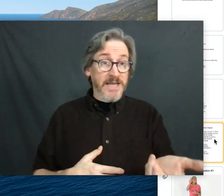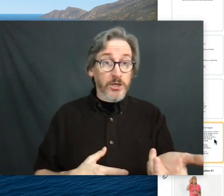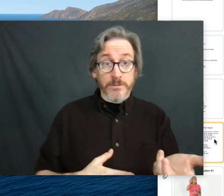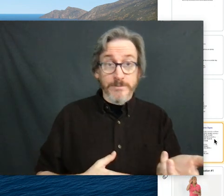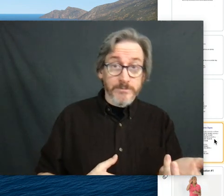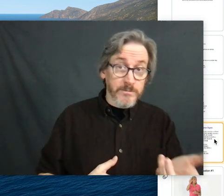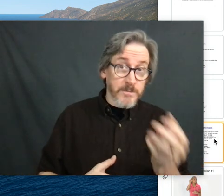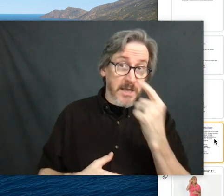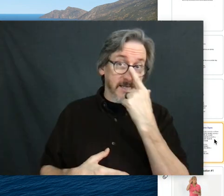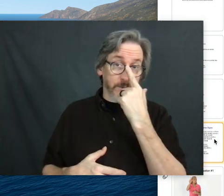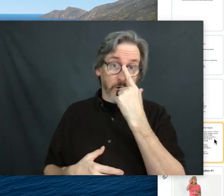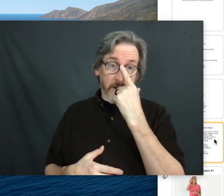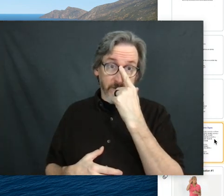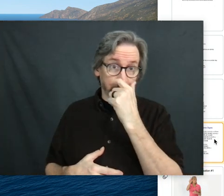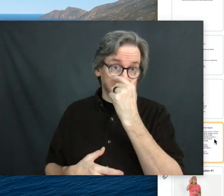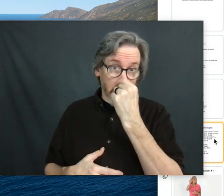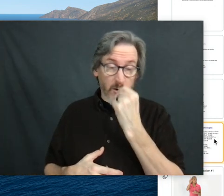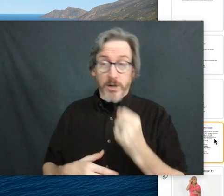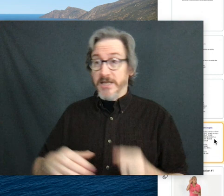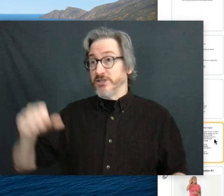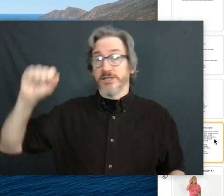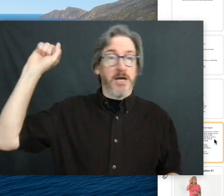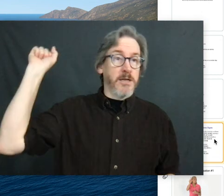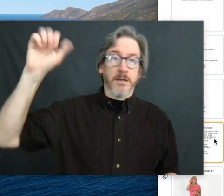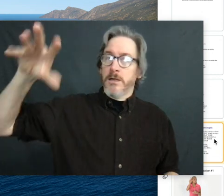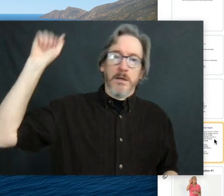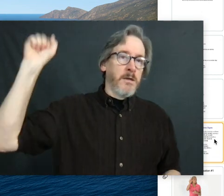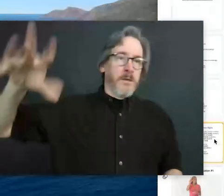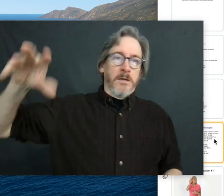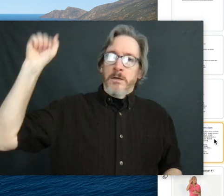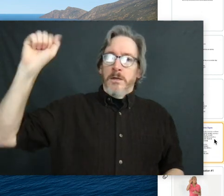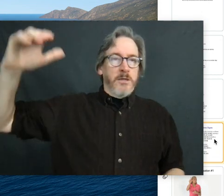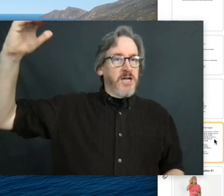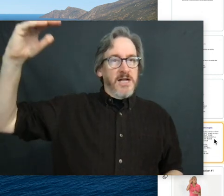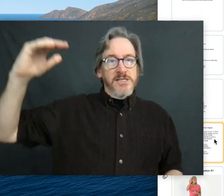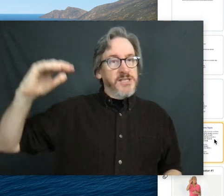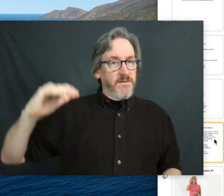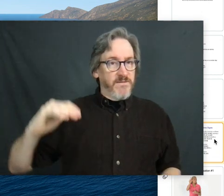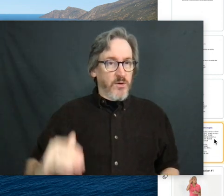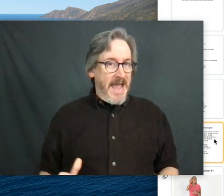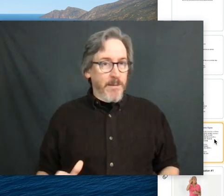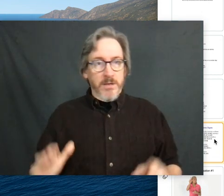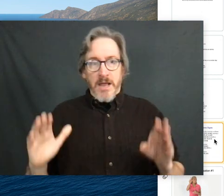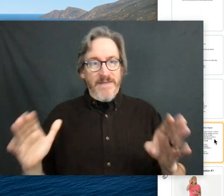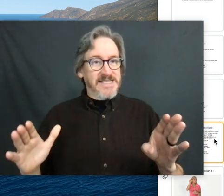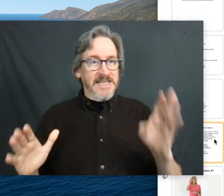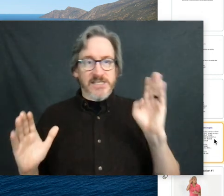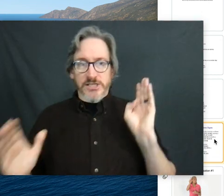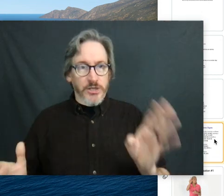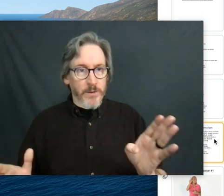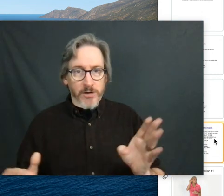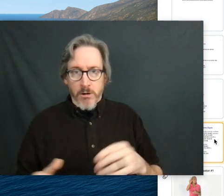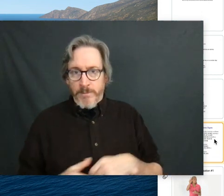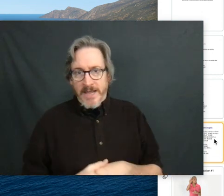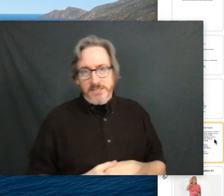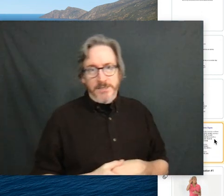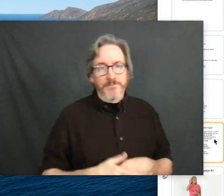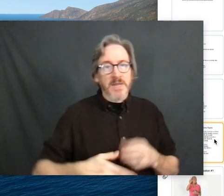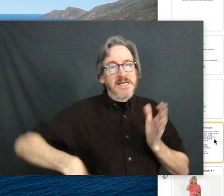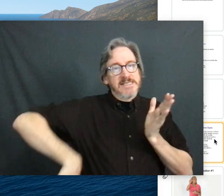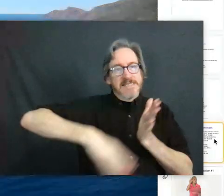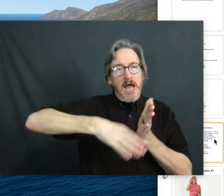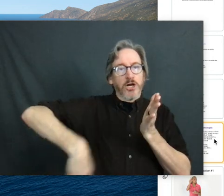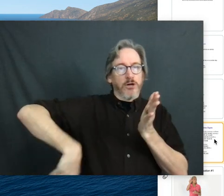Joseph Wheeler has some great videos where he's just done tons of vocab. And that's easy, so you can go at your own